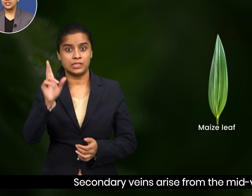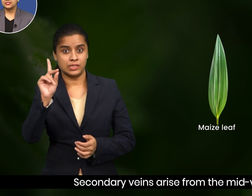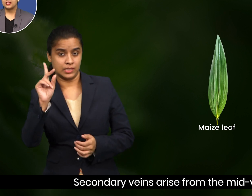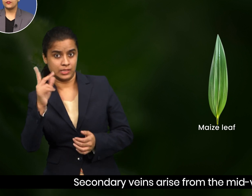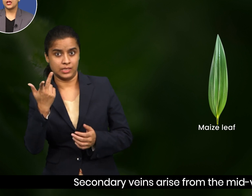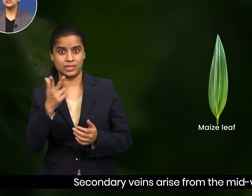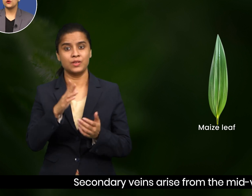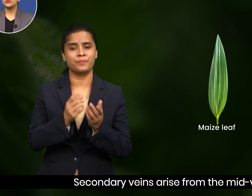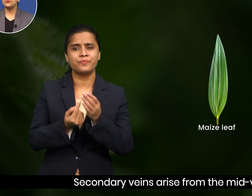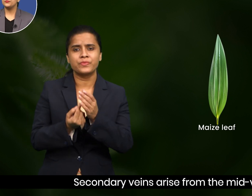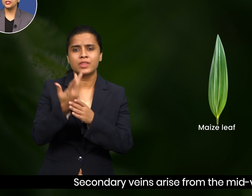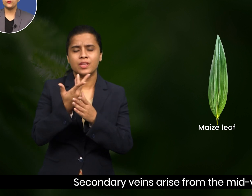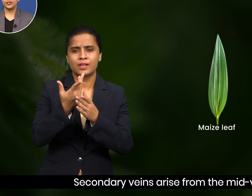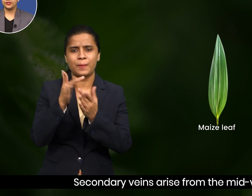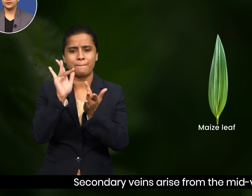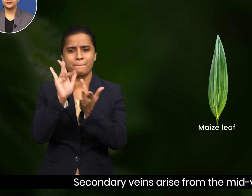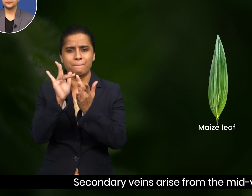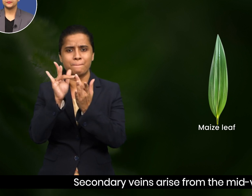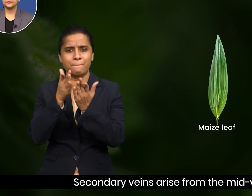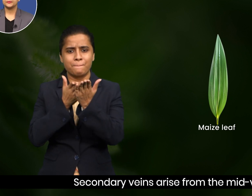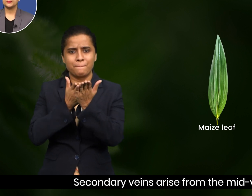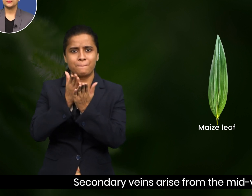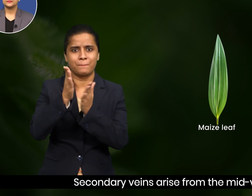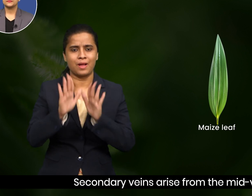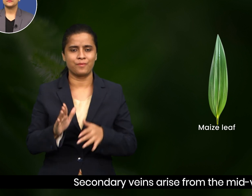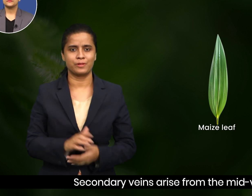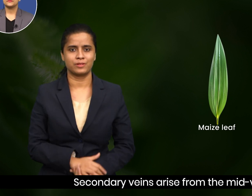Secondary veins arise from the mid-vein.